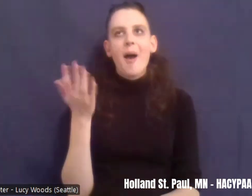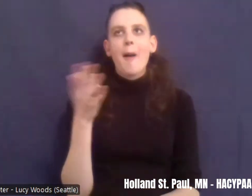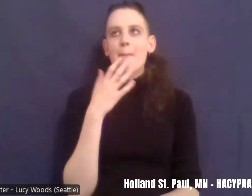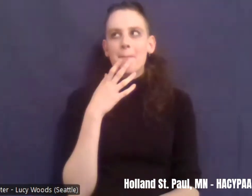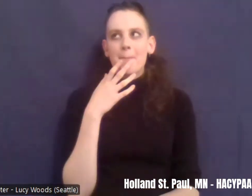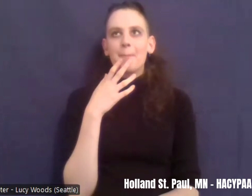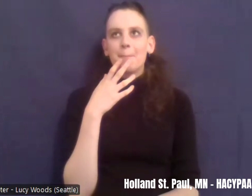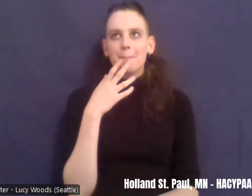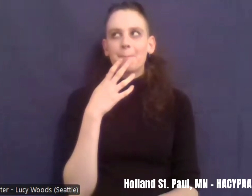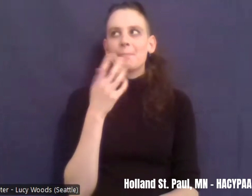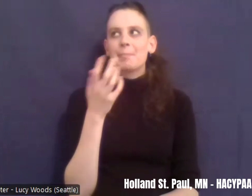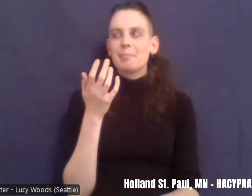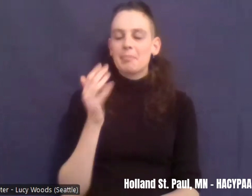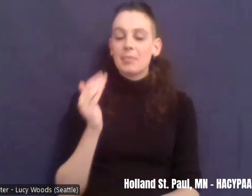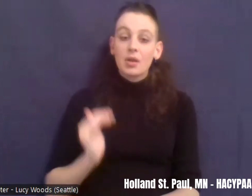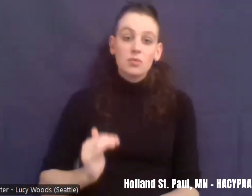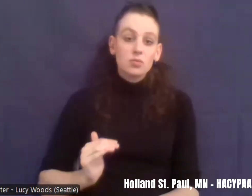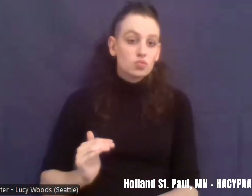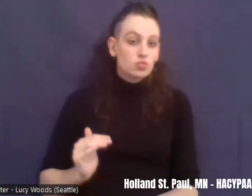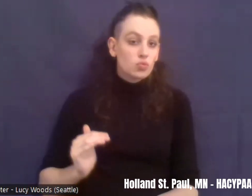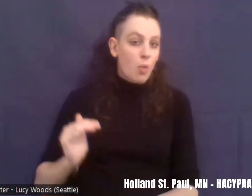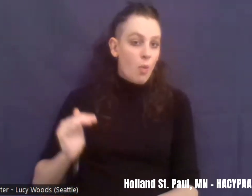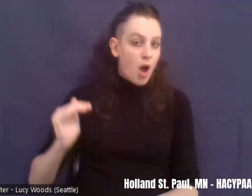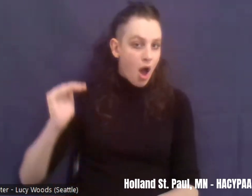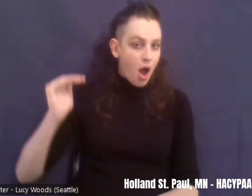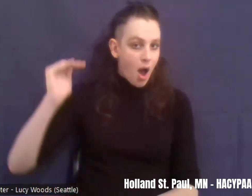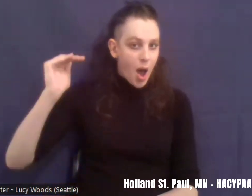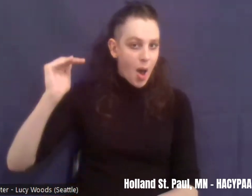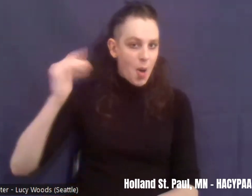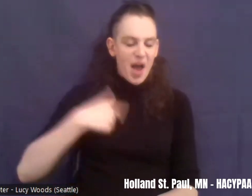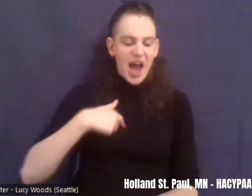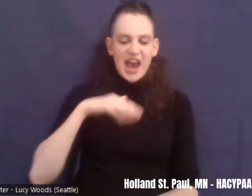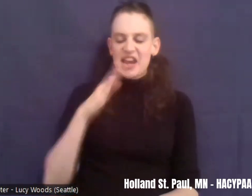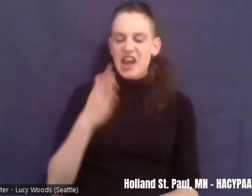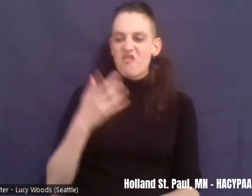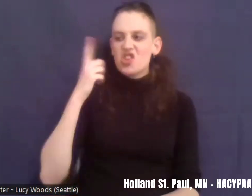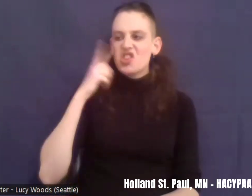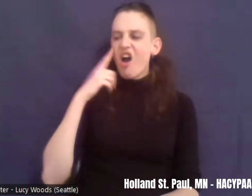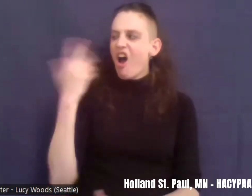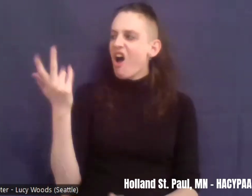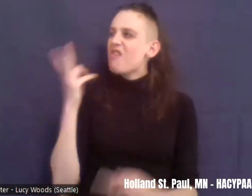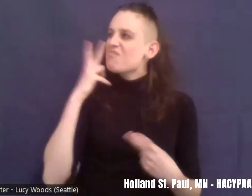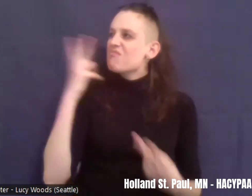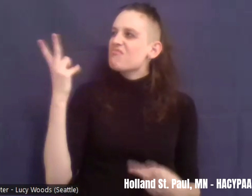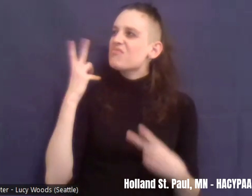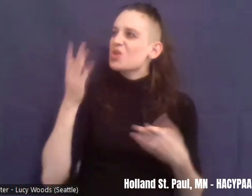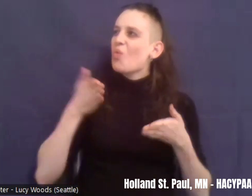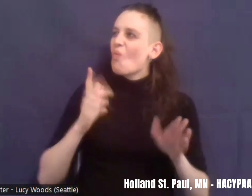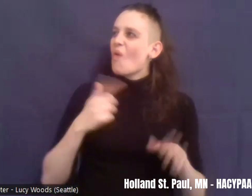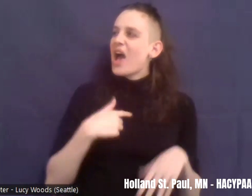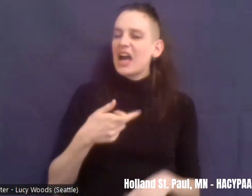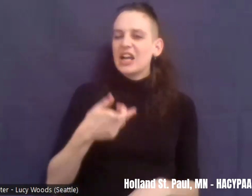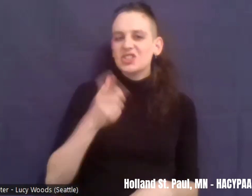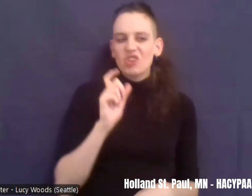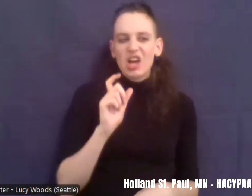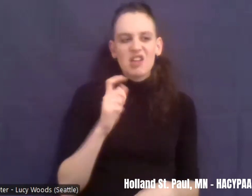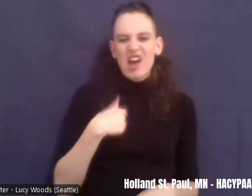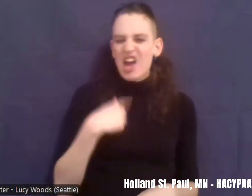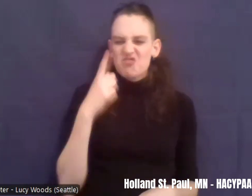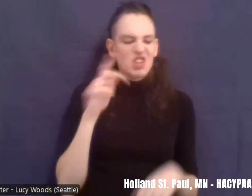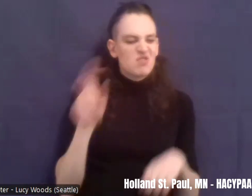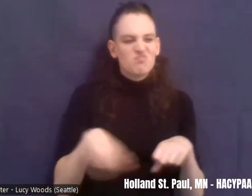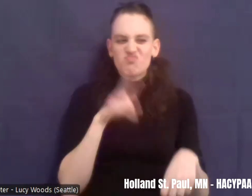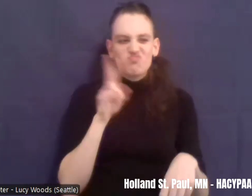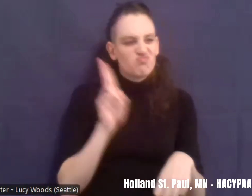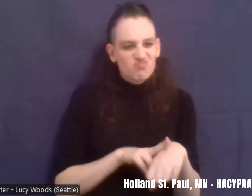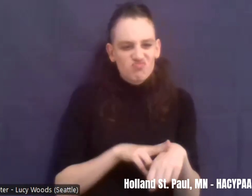as I've gotten older, like I never thought like the way I used was like insane because other Alaskan people like me like also love doing